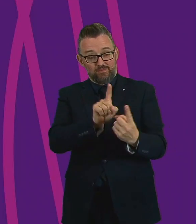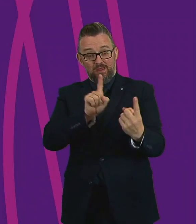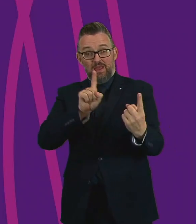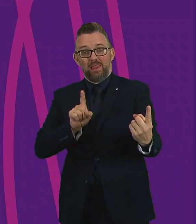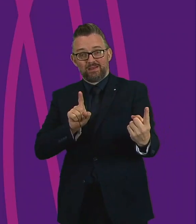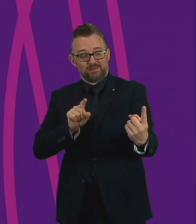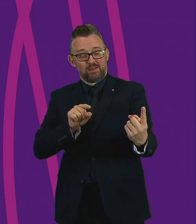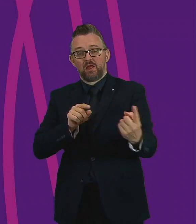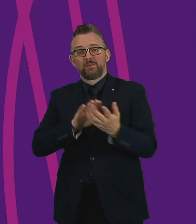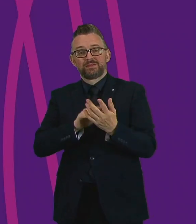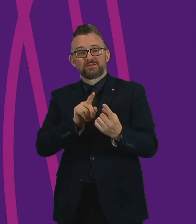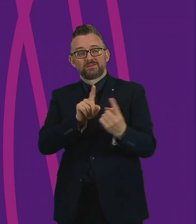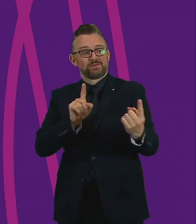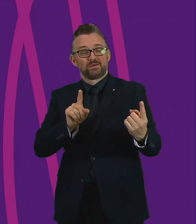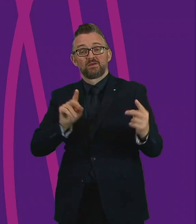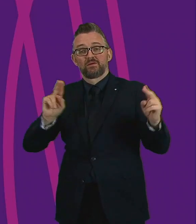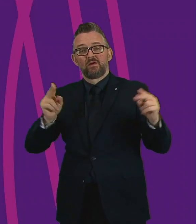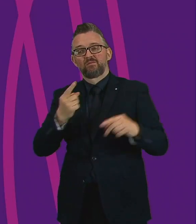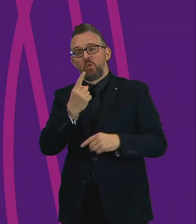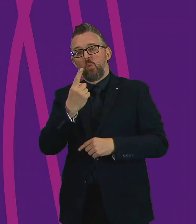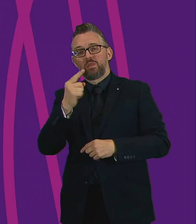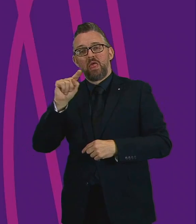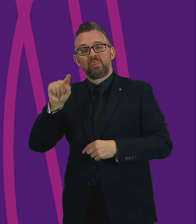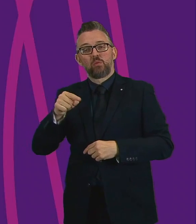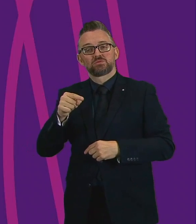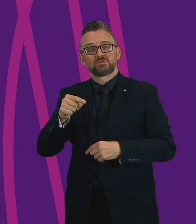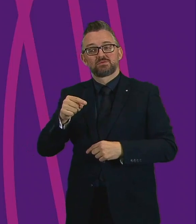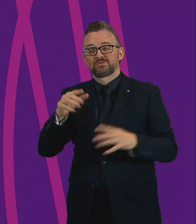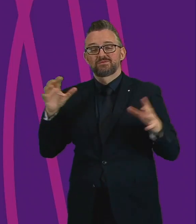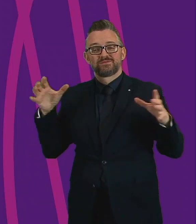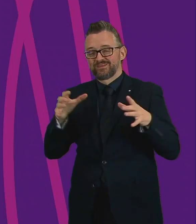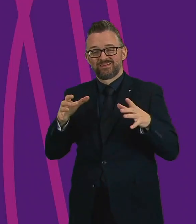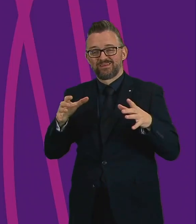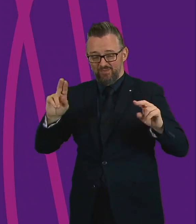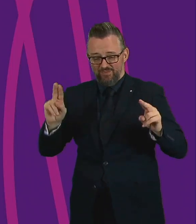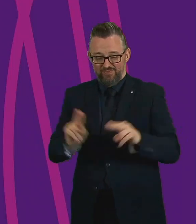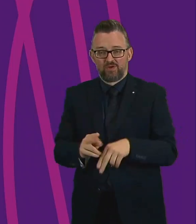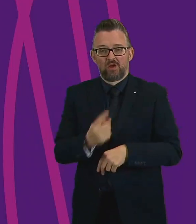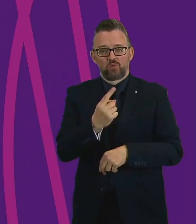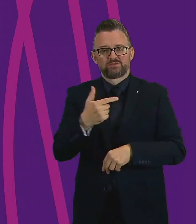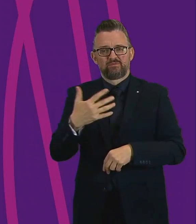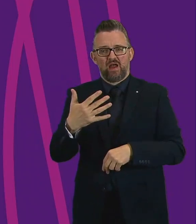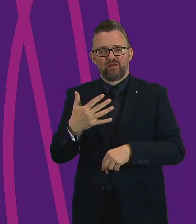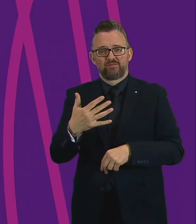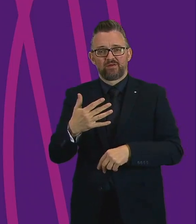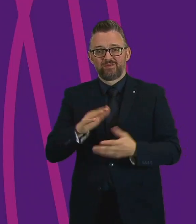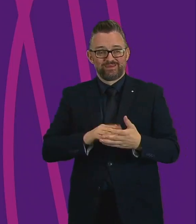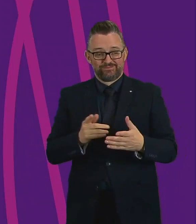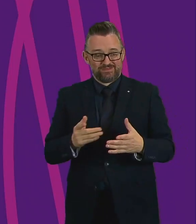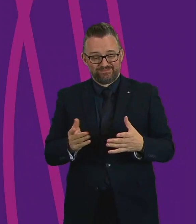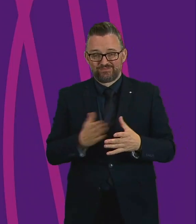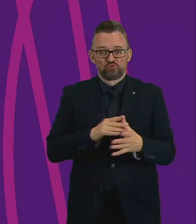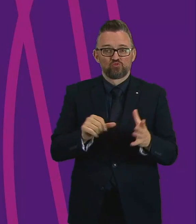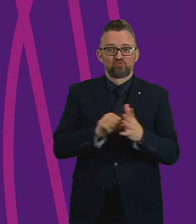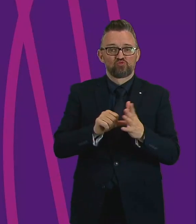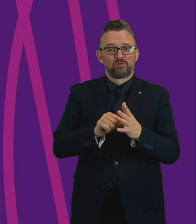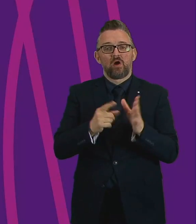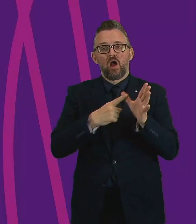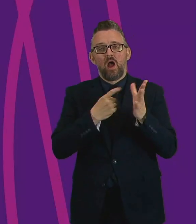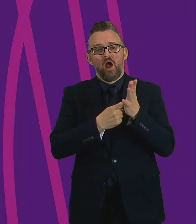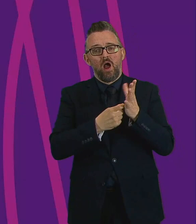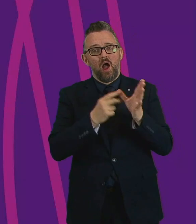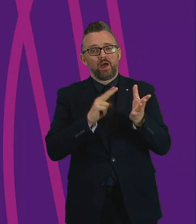will cut capacity from 1,000 to a feeble 75, making recovery from the pandemic nigh and impossible for Arran's tourist